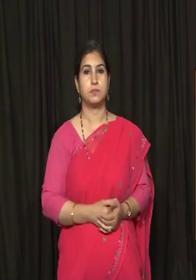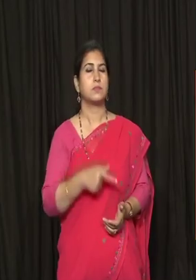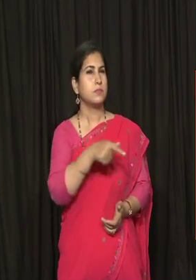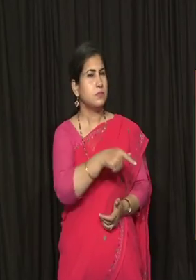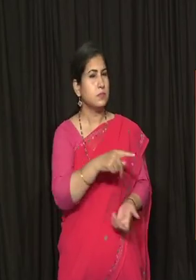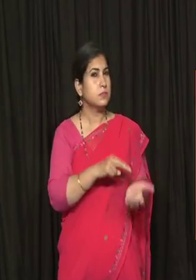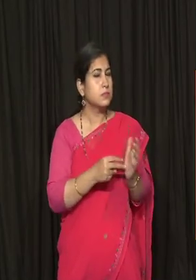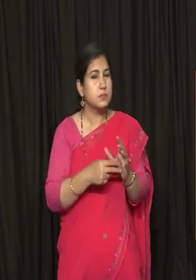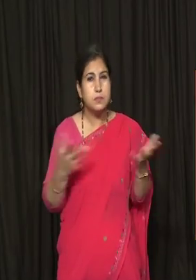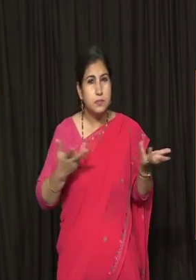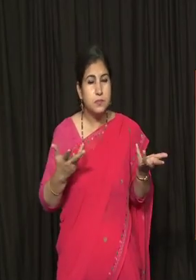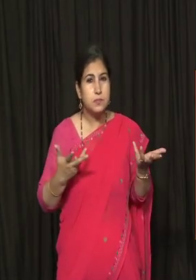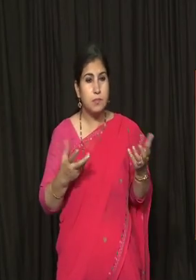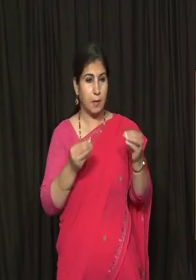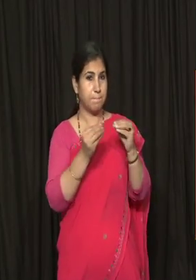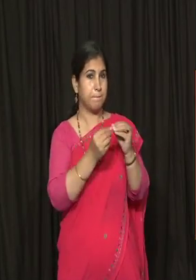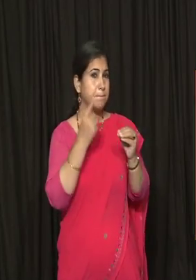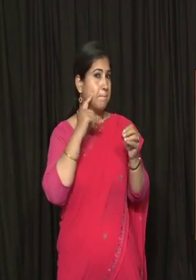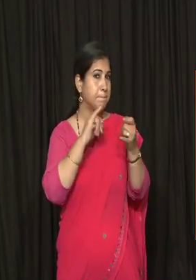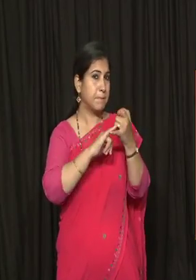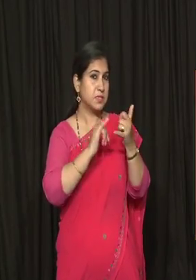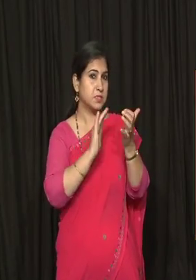meant that Bismarck used military power